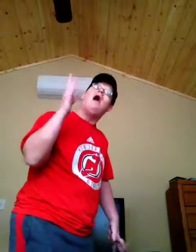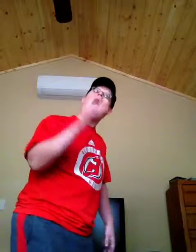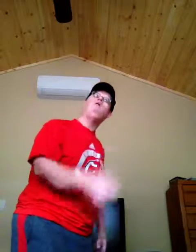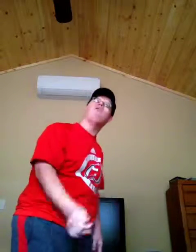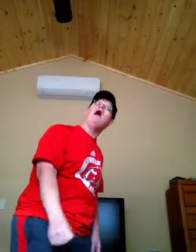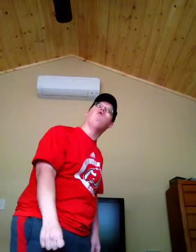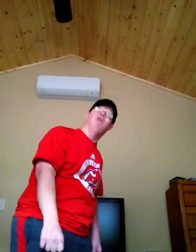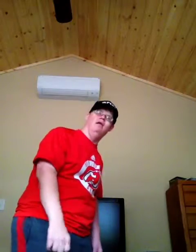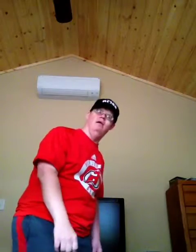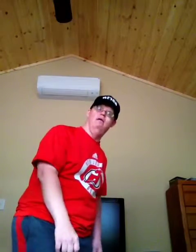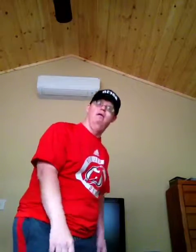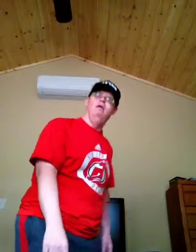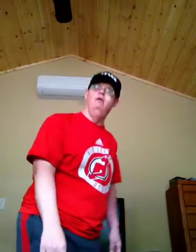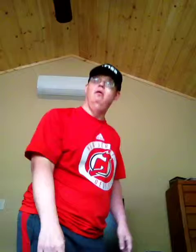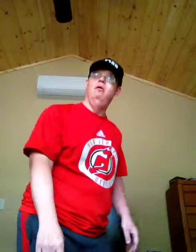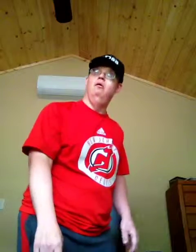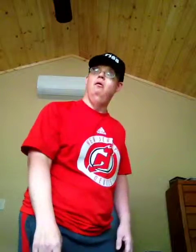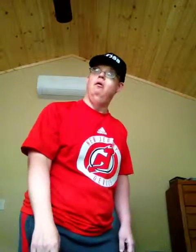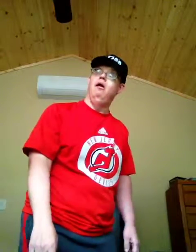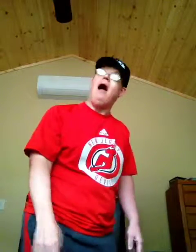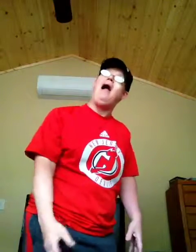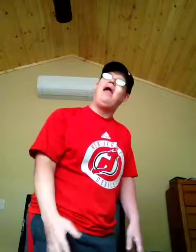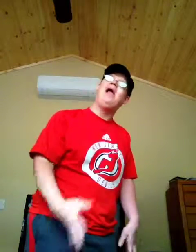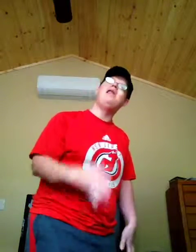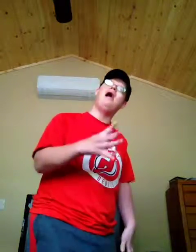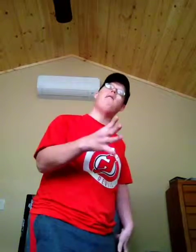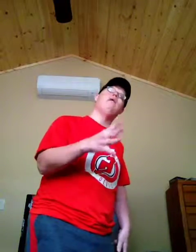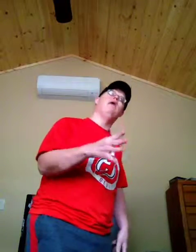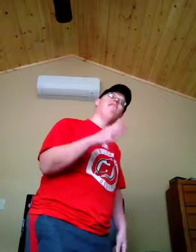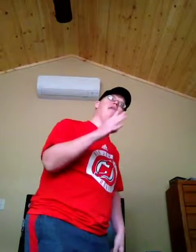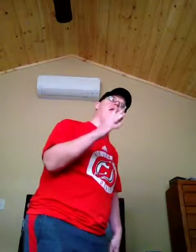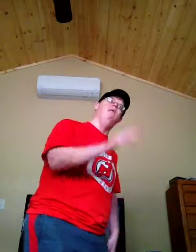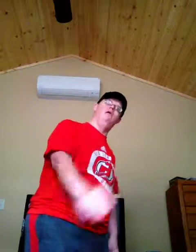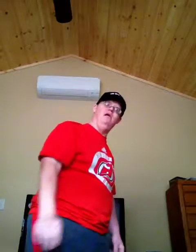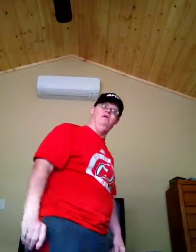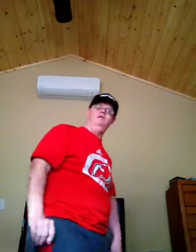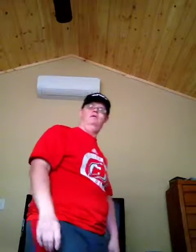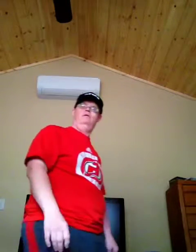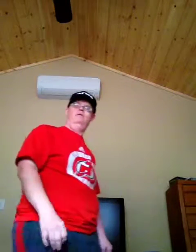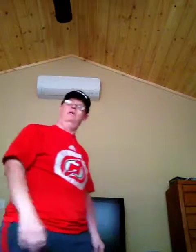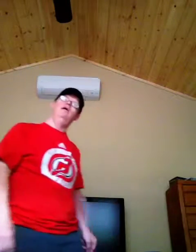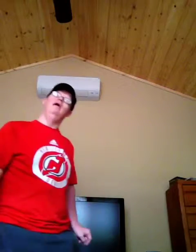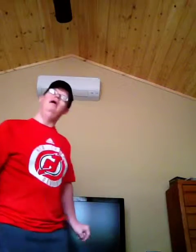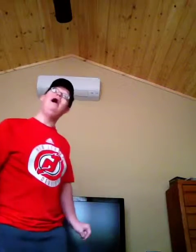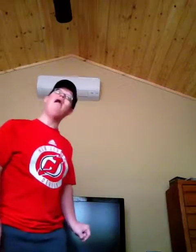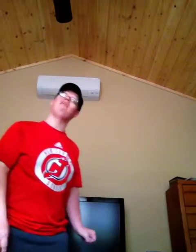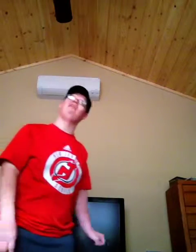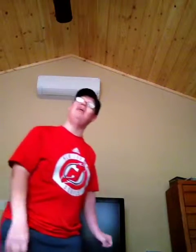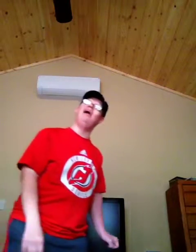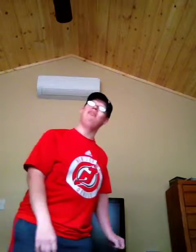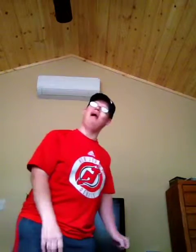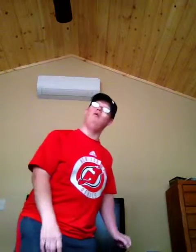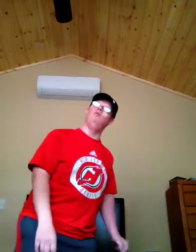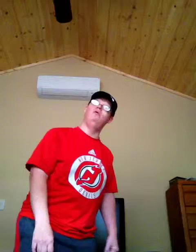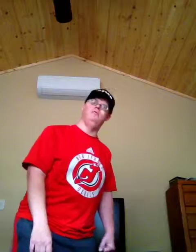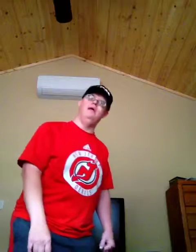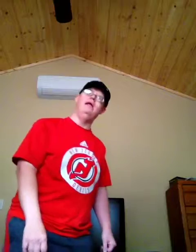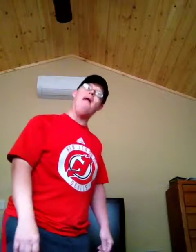I was out of it. I cannot believe that bartender. He had to say that word to me. And I'm